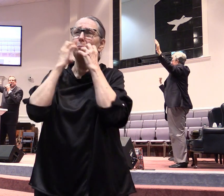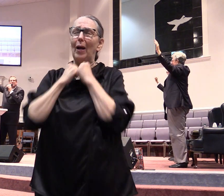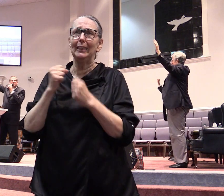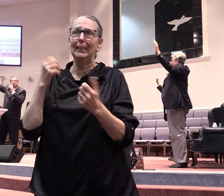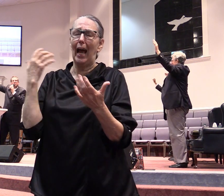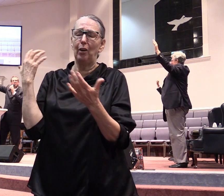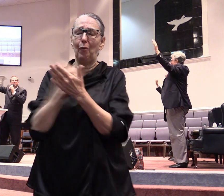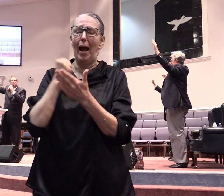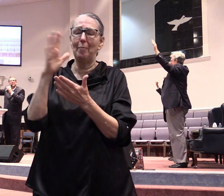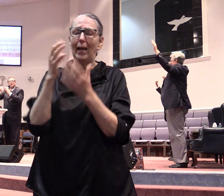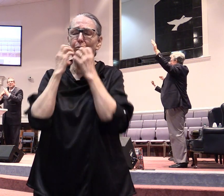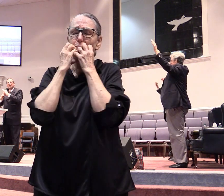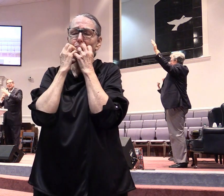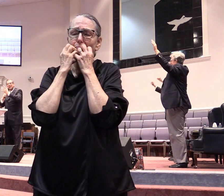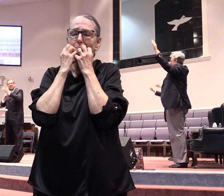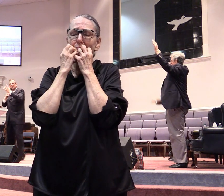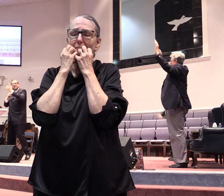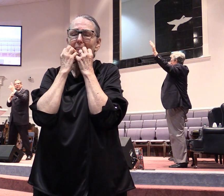faith.